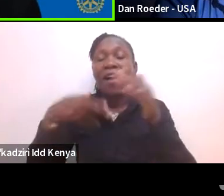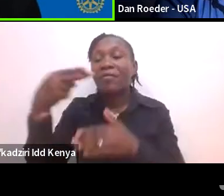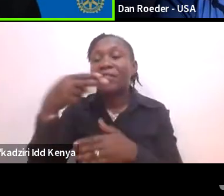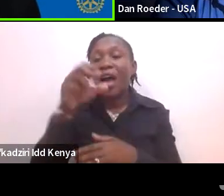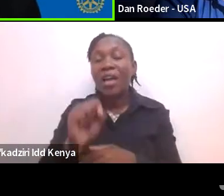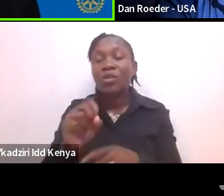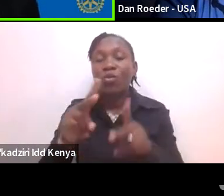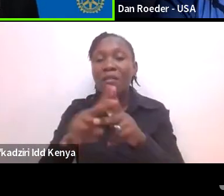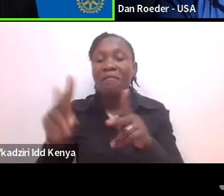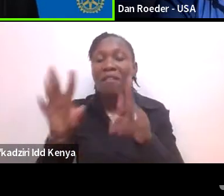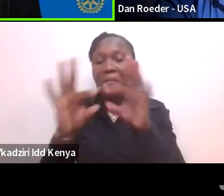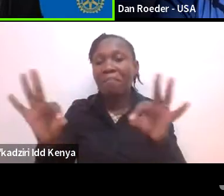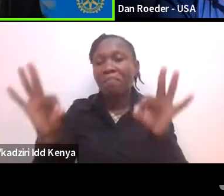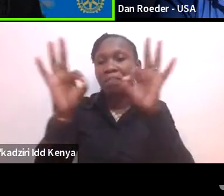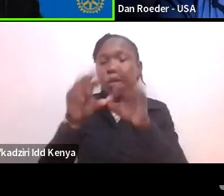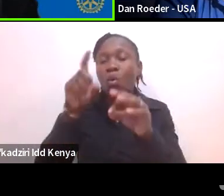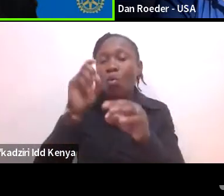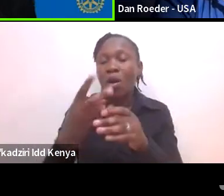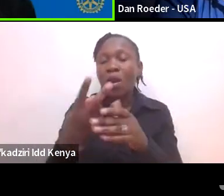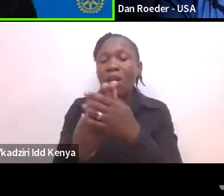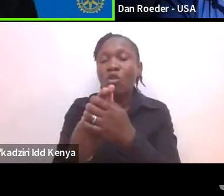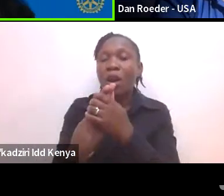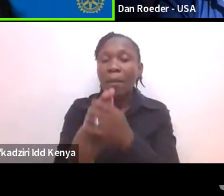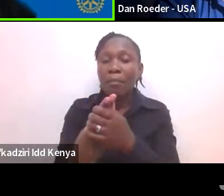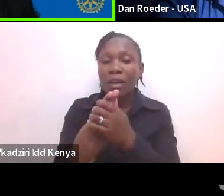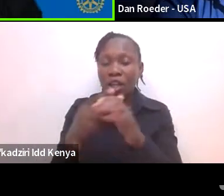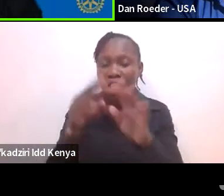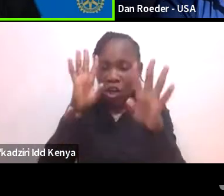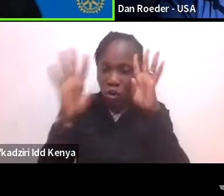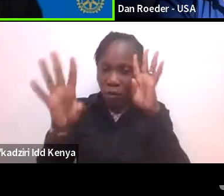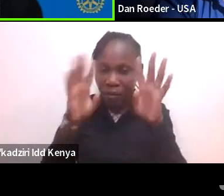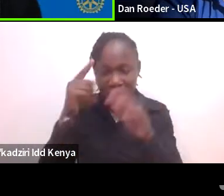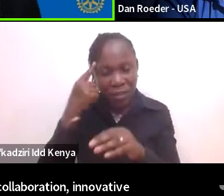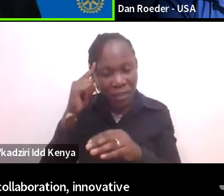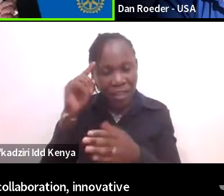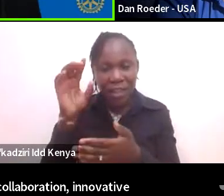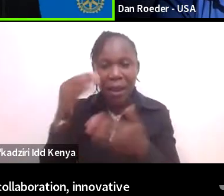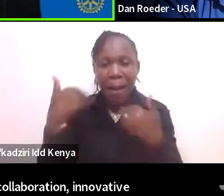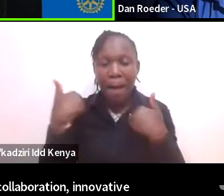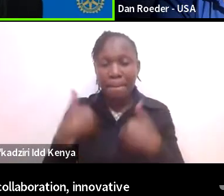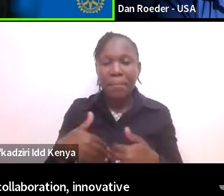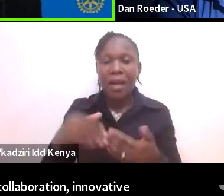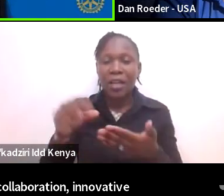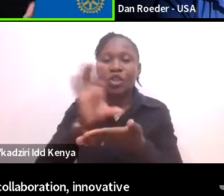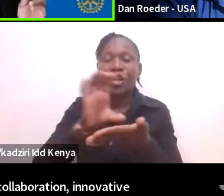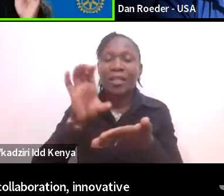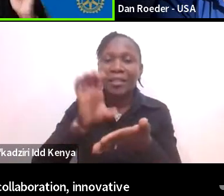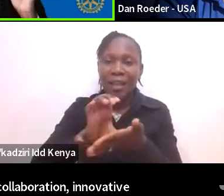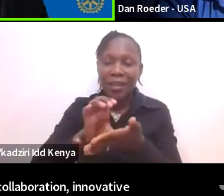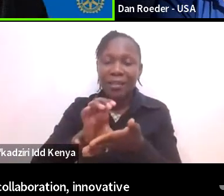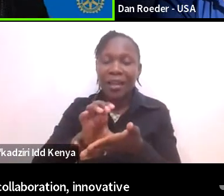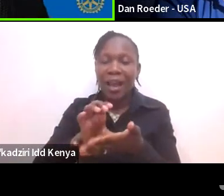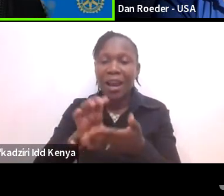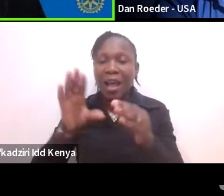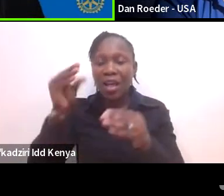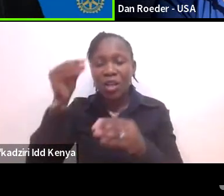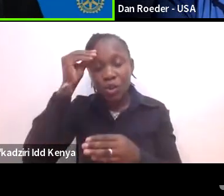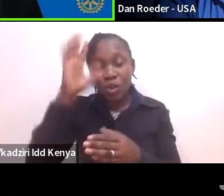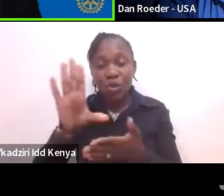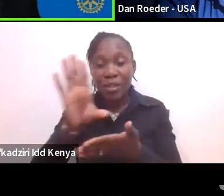collaboration, innovative thinking, person-centered thinking, student-centered thinking,